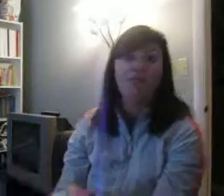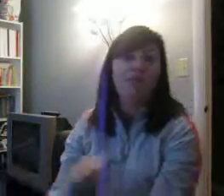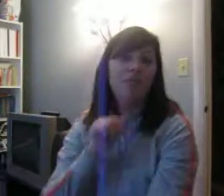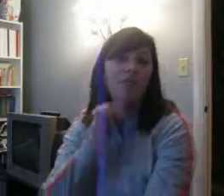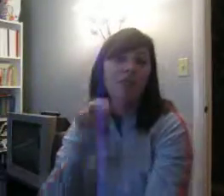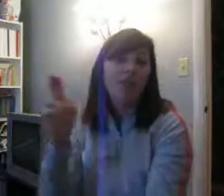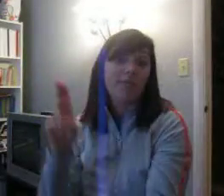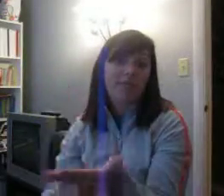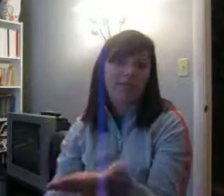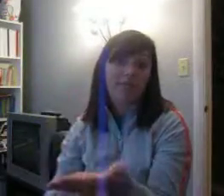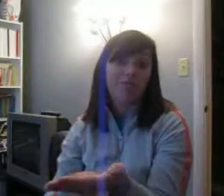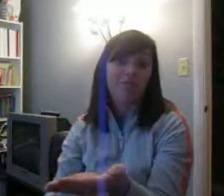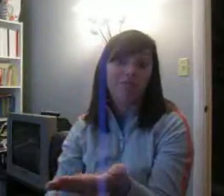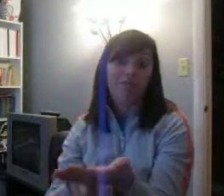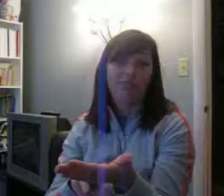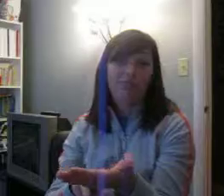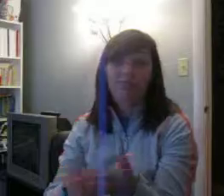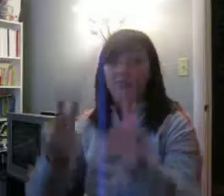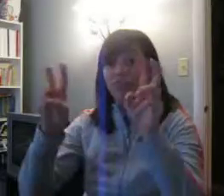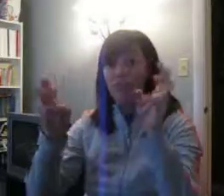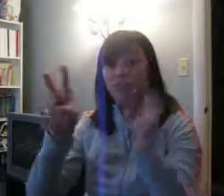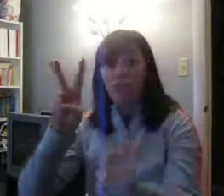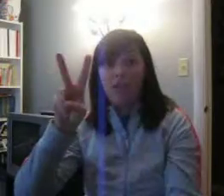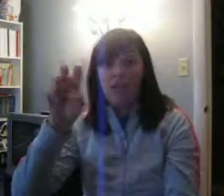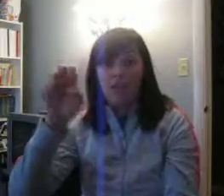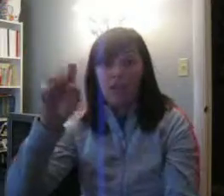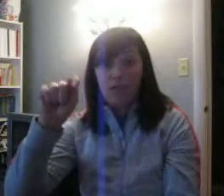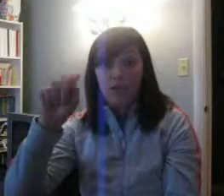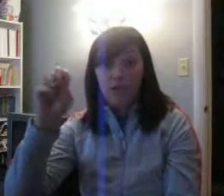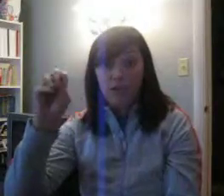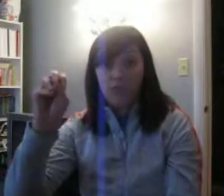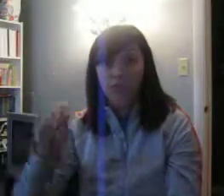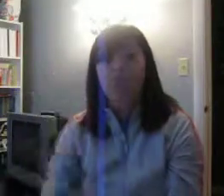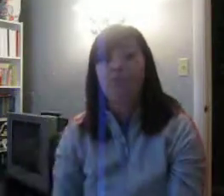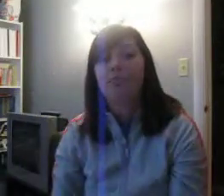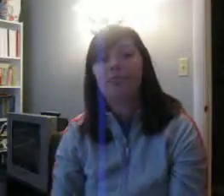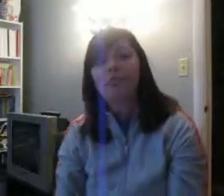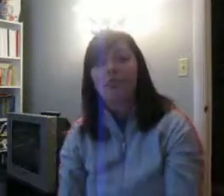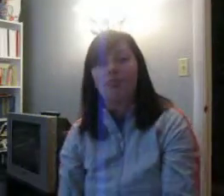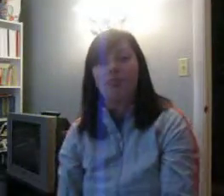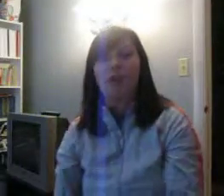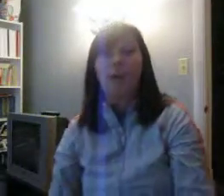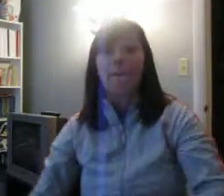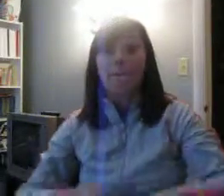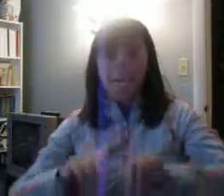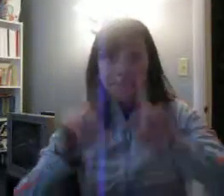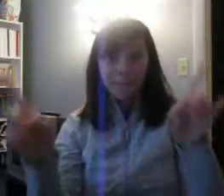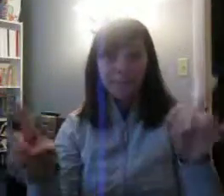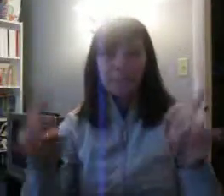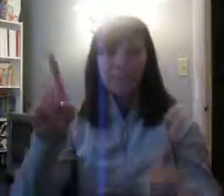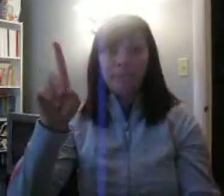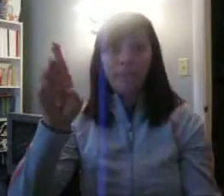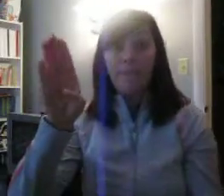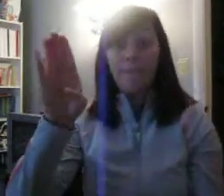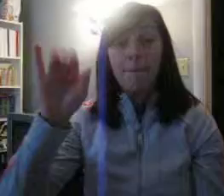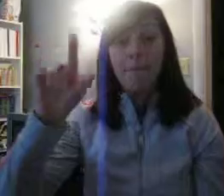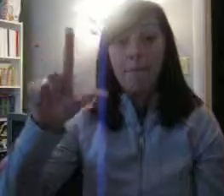But the bill does not stop there, because he can't just forget about my bill and throw it out and burn